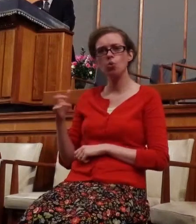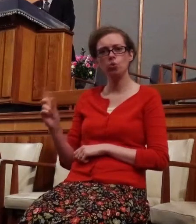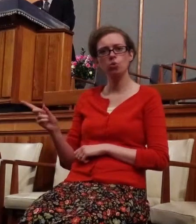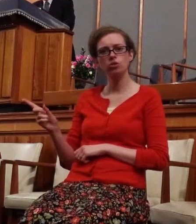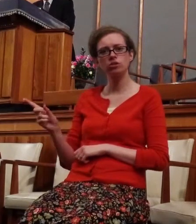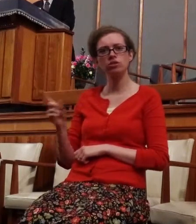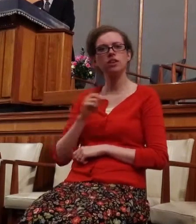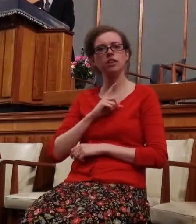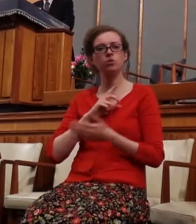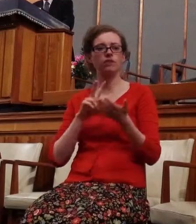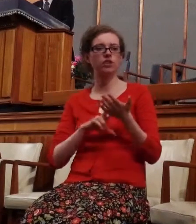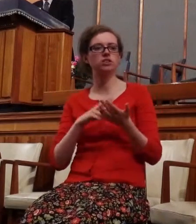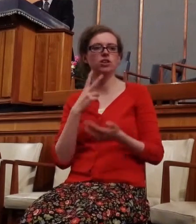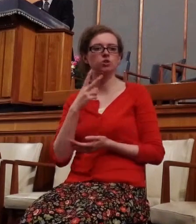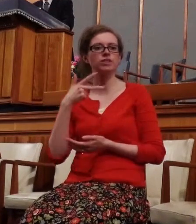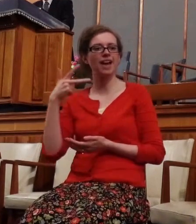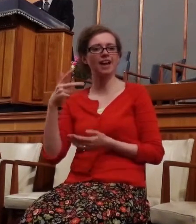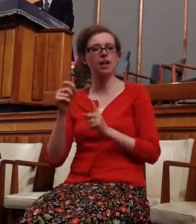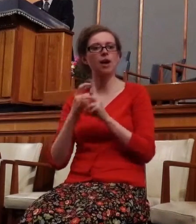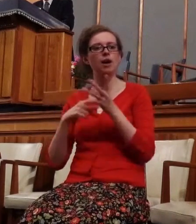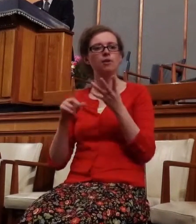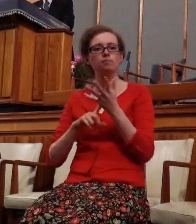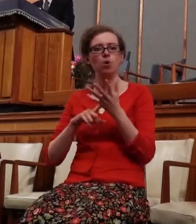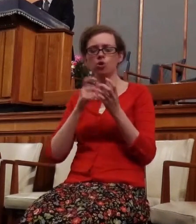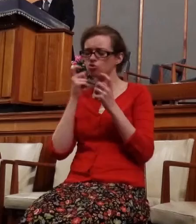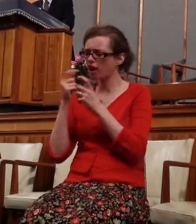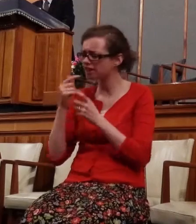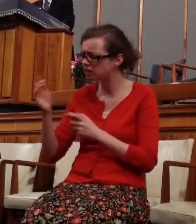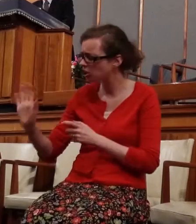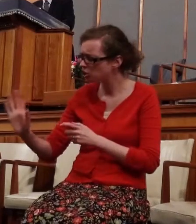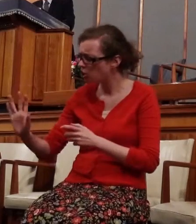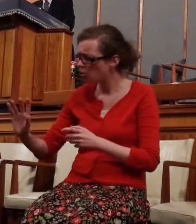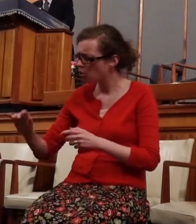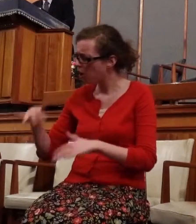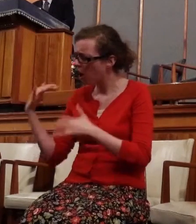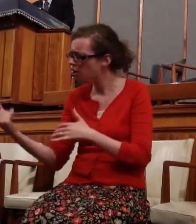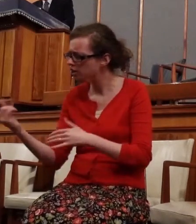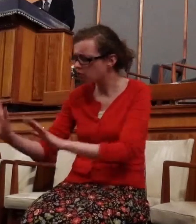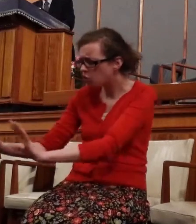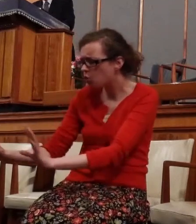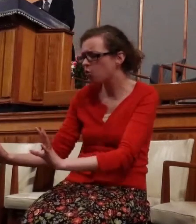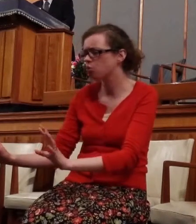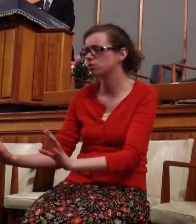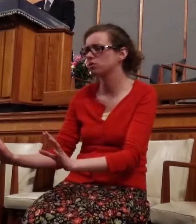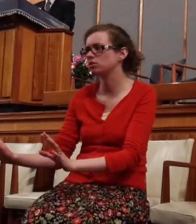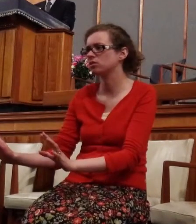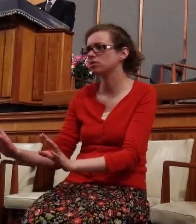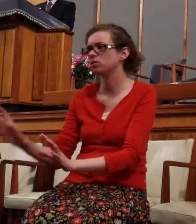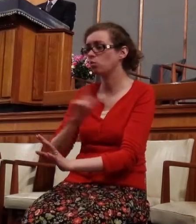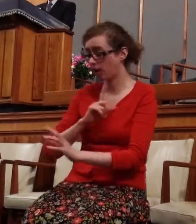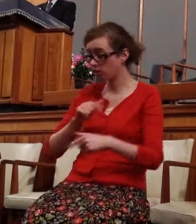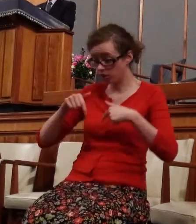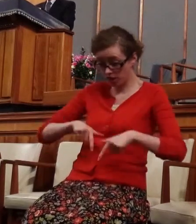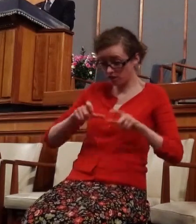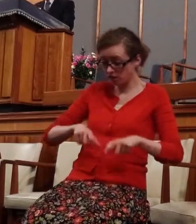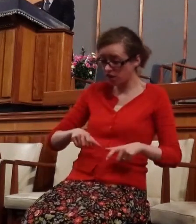in verse 28, Paul cried with a loud voice, saying, "Do thyself no harm, for we are all